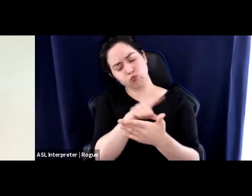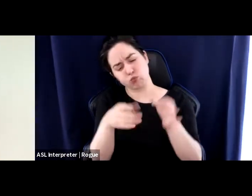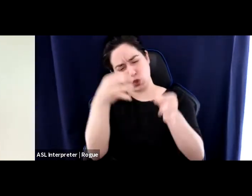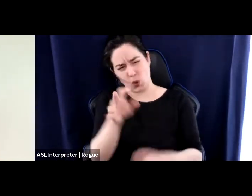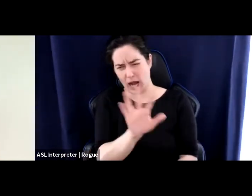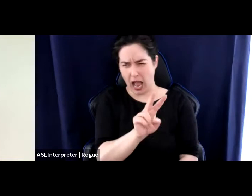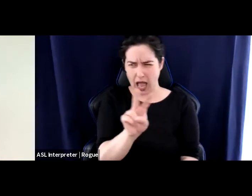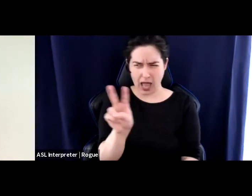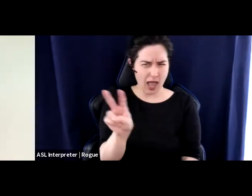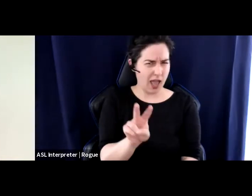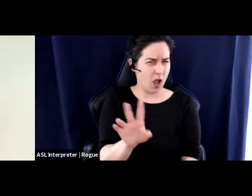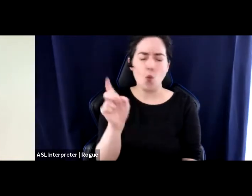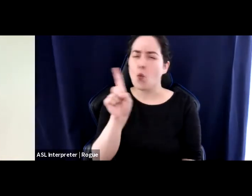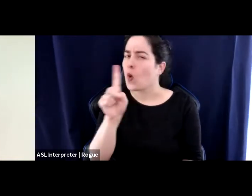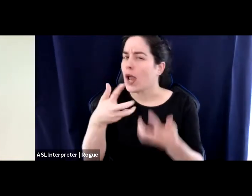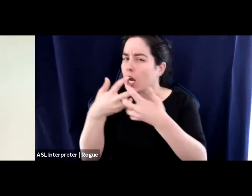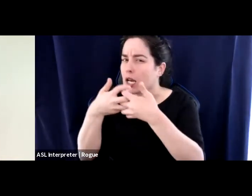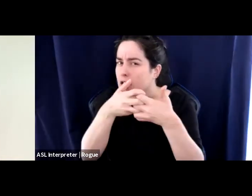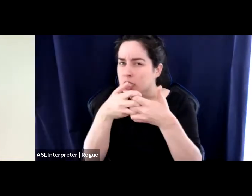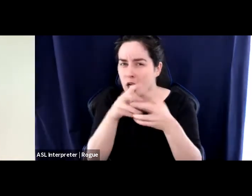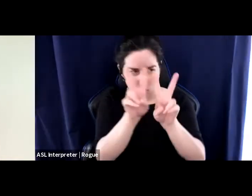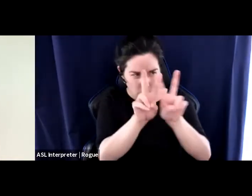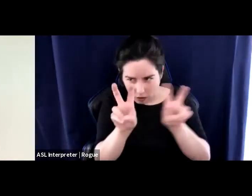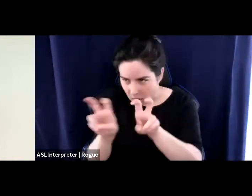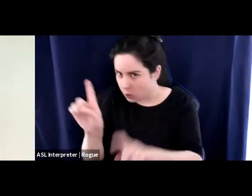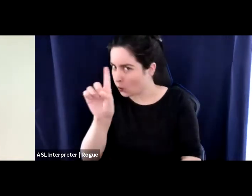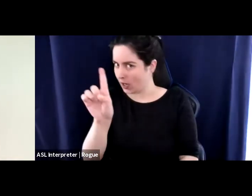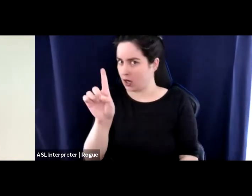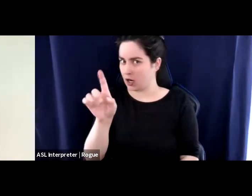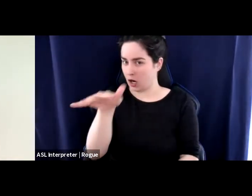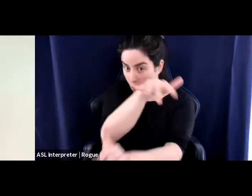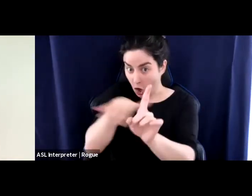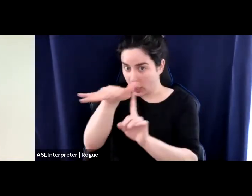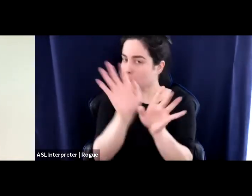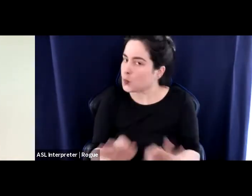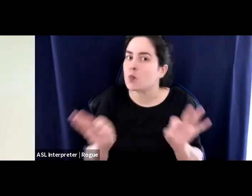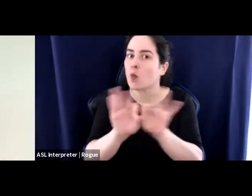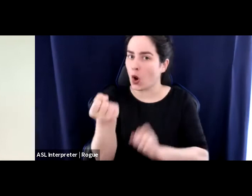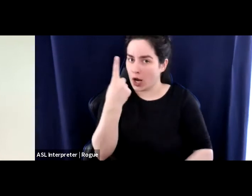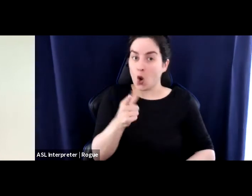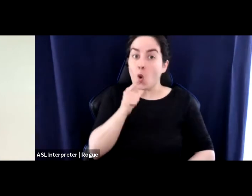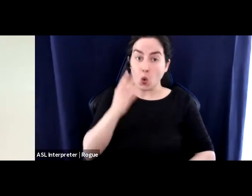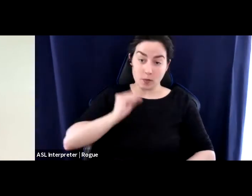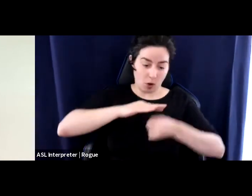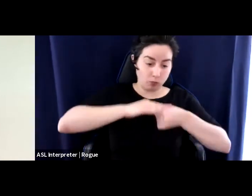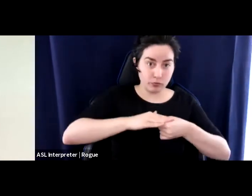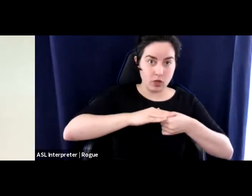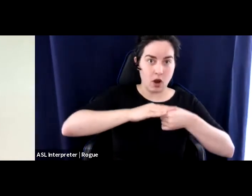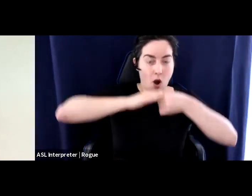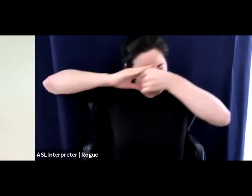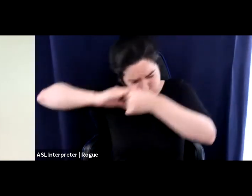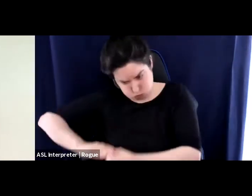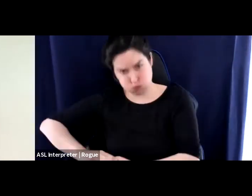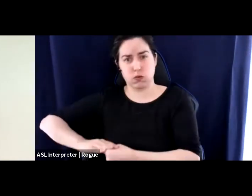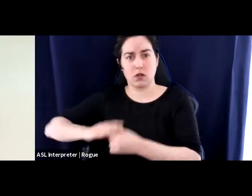systemic intersectional discrimination as an important contextual factor in their reasoning, and really given some guidance to courts in the